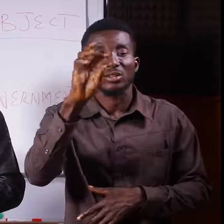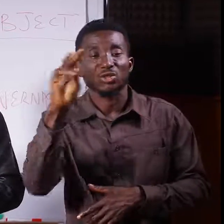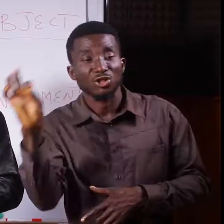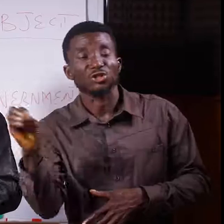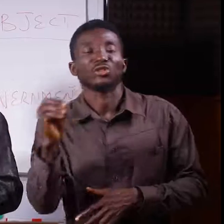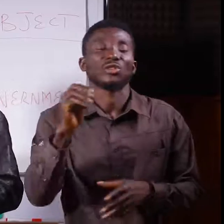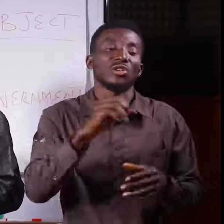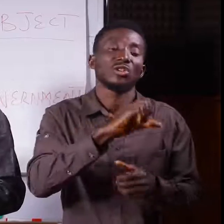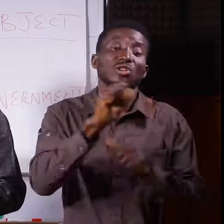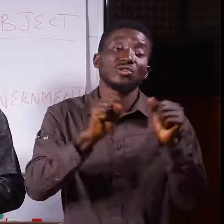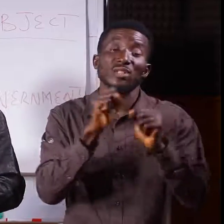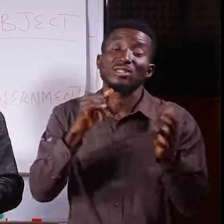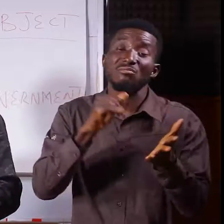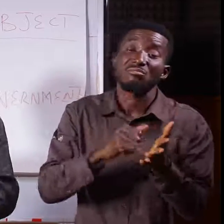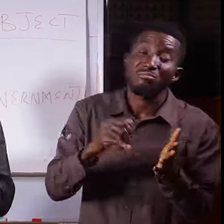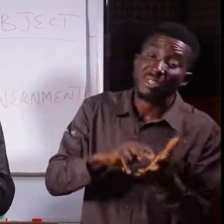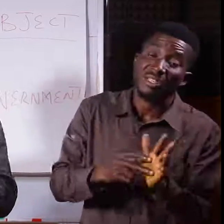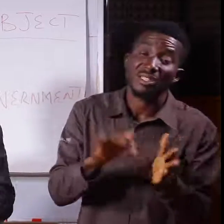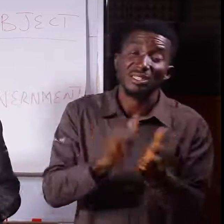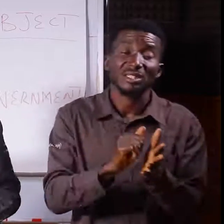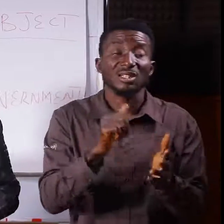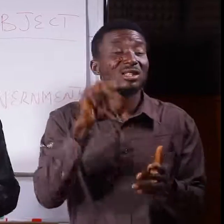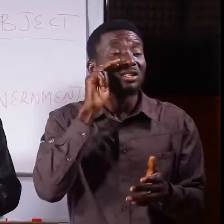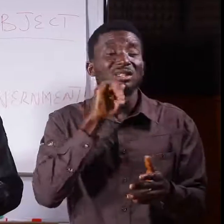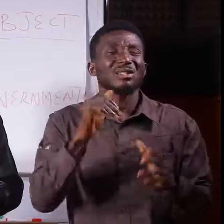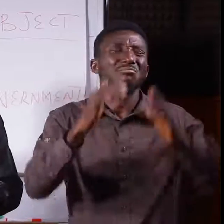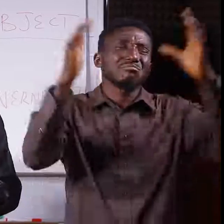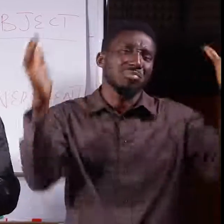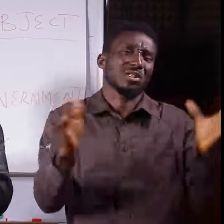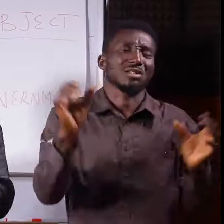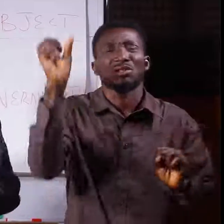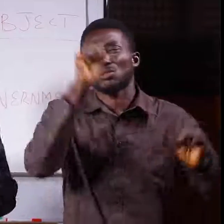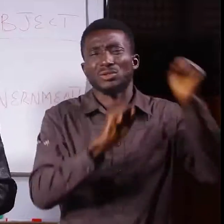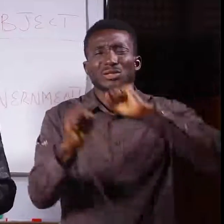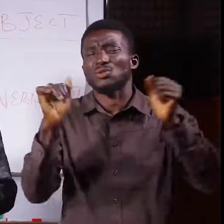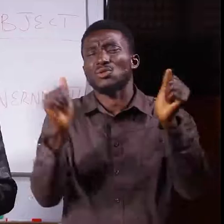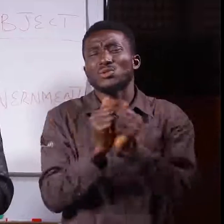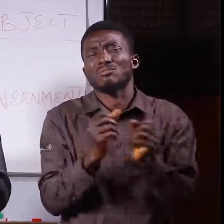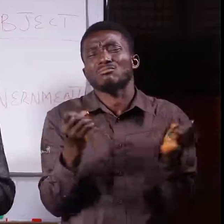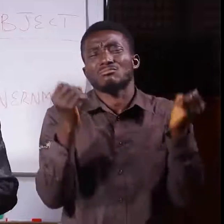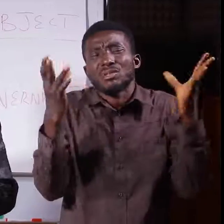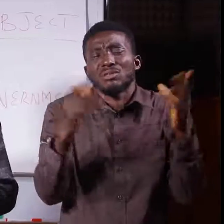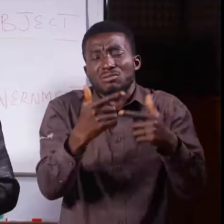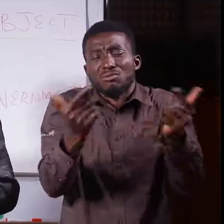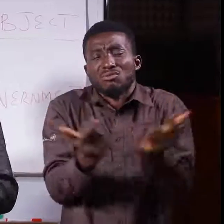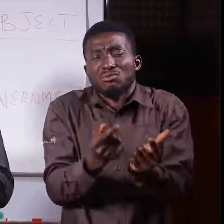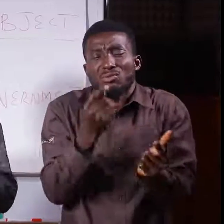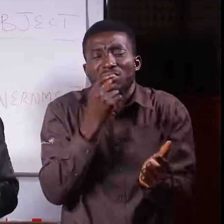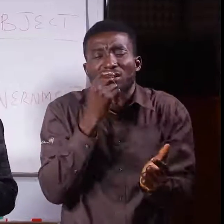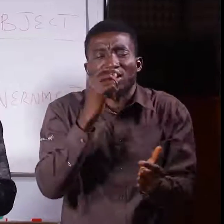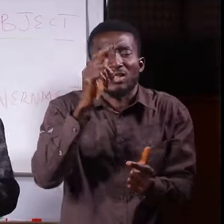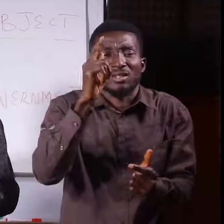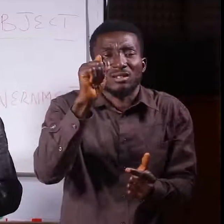a heterogeneous society means Nigeria is a big society with many ethnic groups, so many dialects,